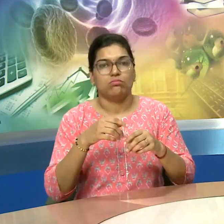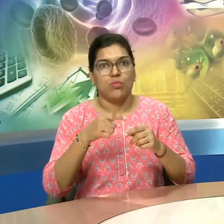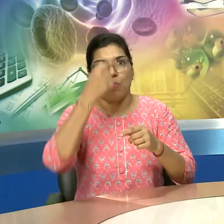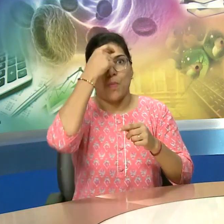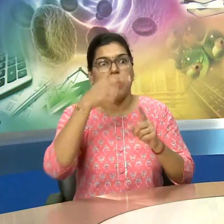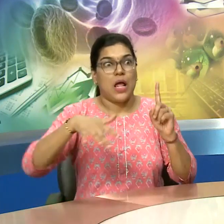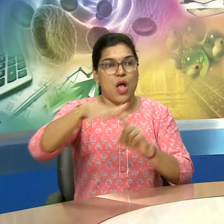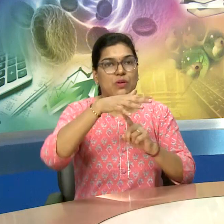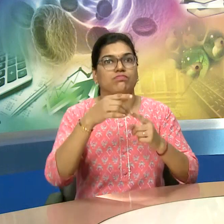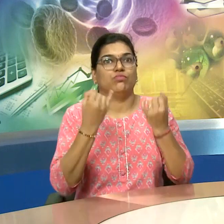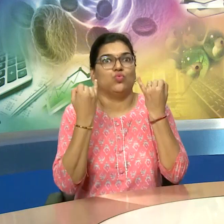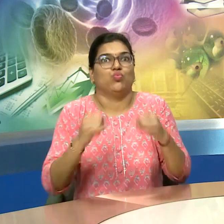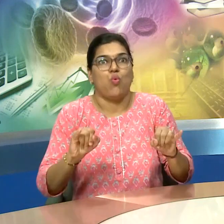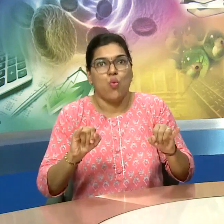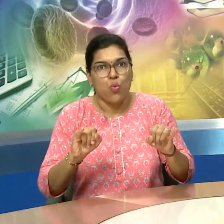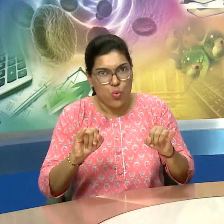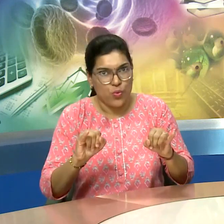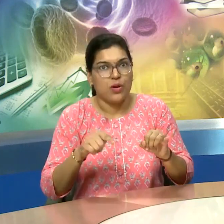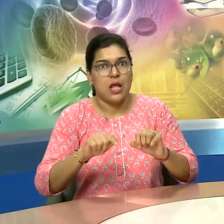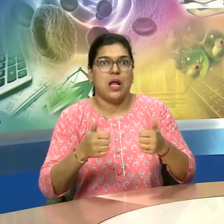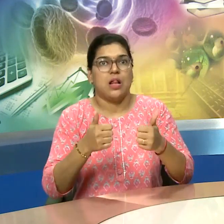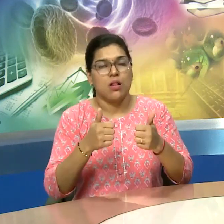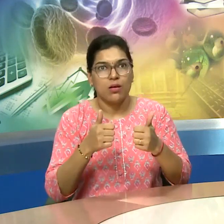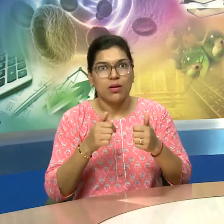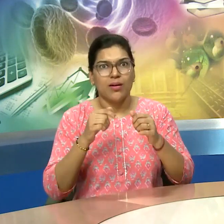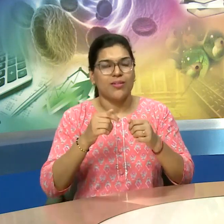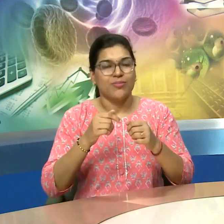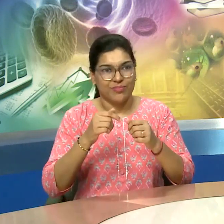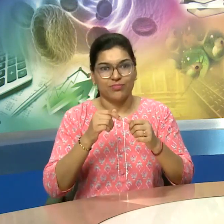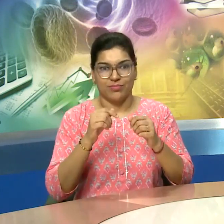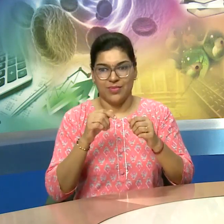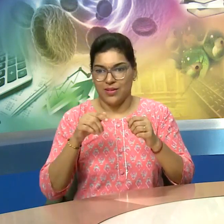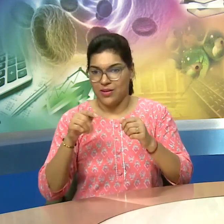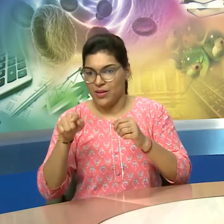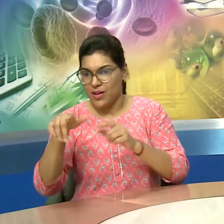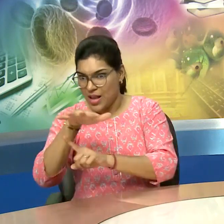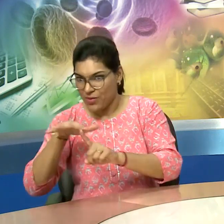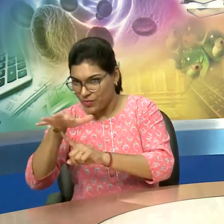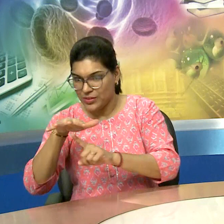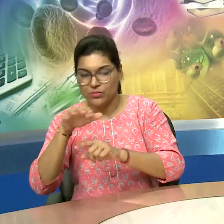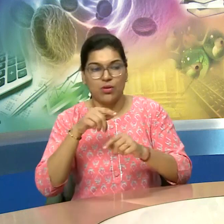is explaining that there is uncontrolled human activities which is causing